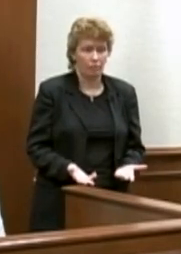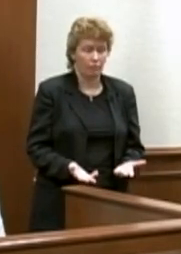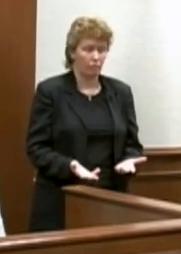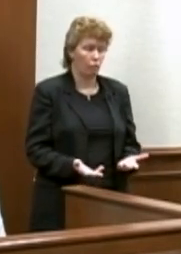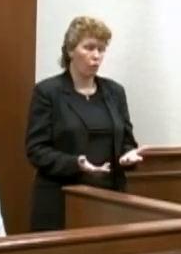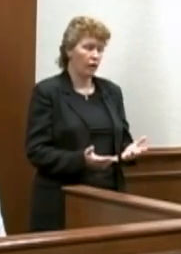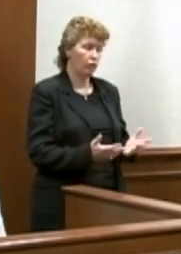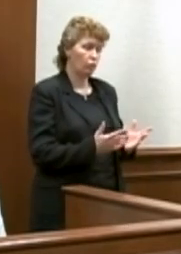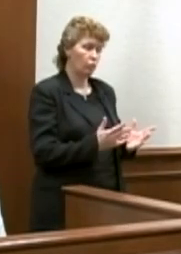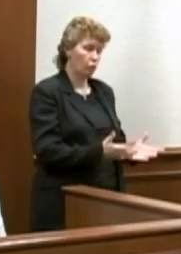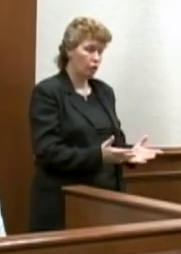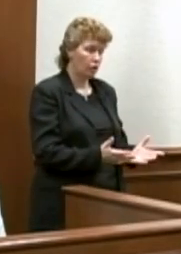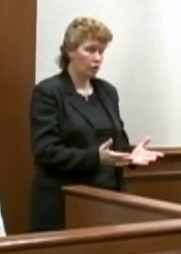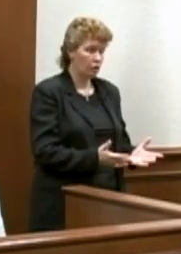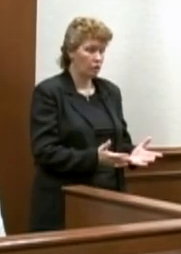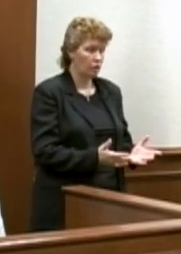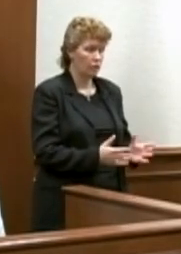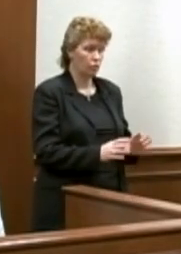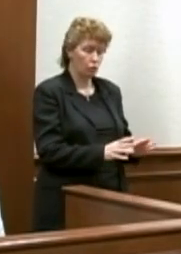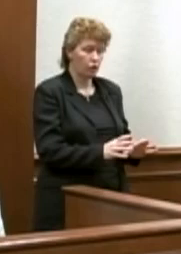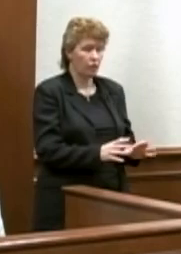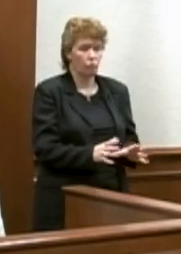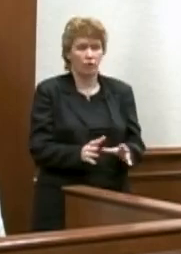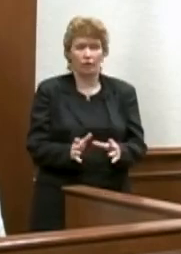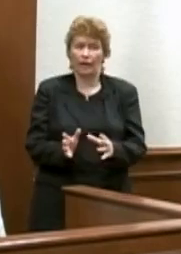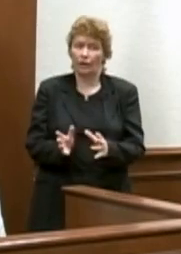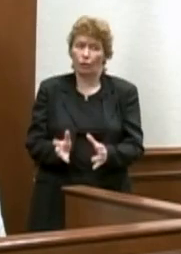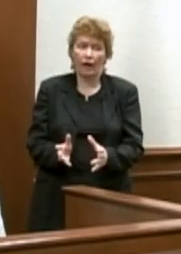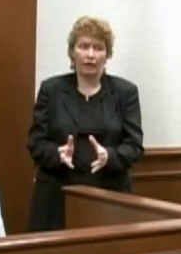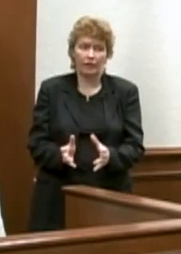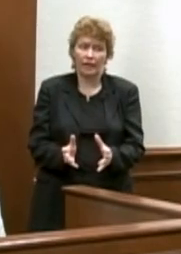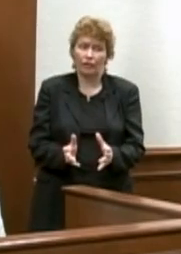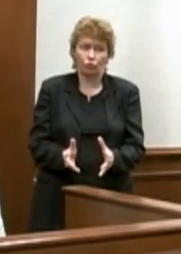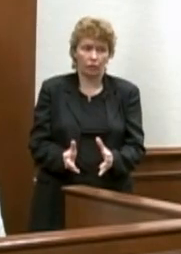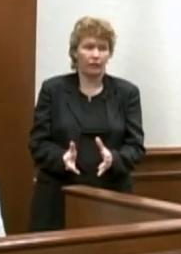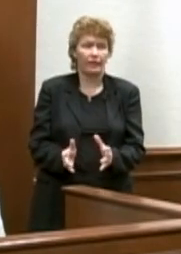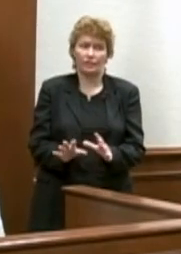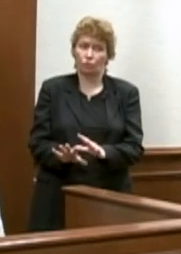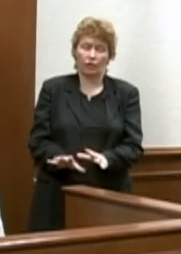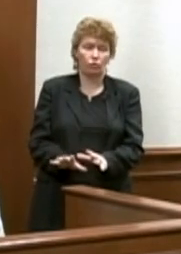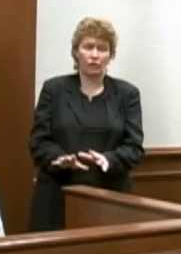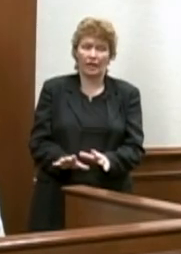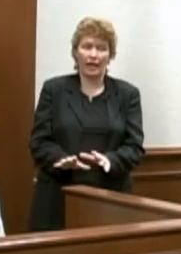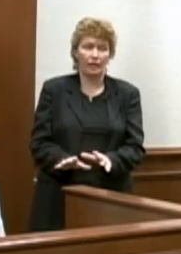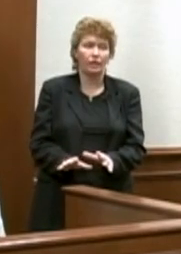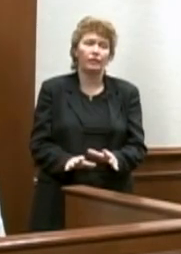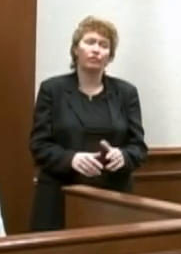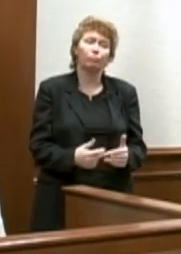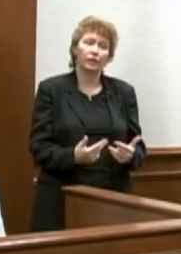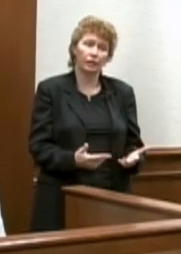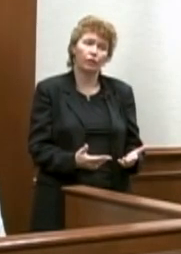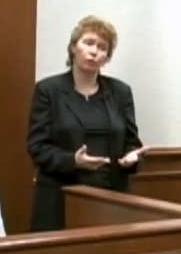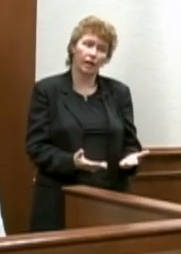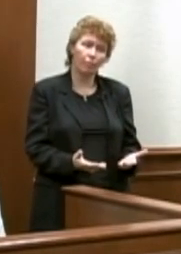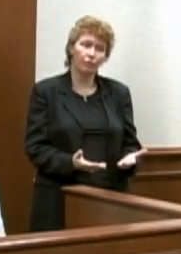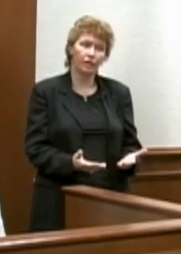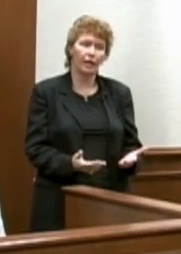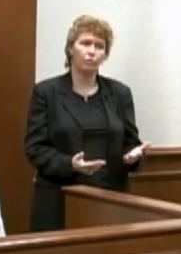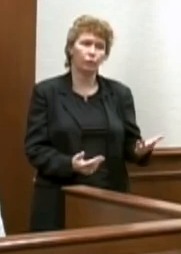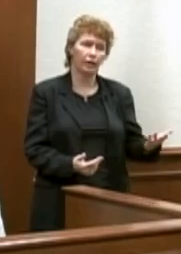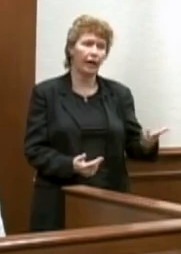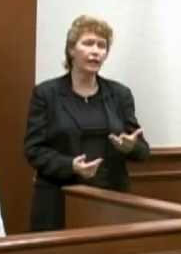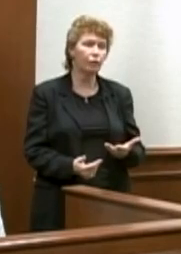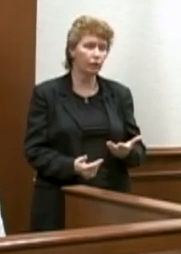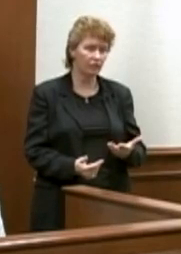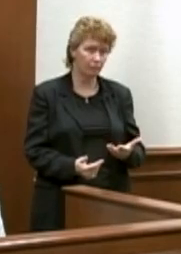job. What I do at work is work, and when I go out at night and drink, that's what I do at night. There were a couple of